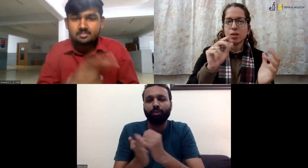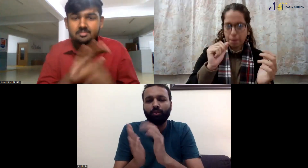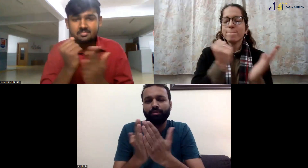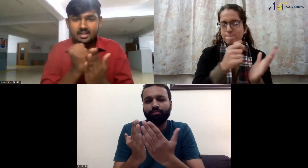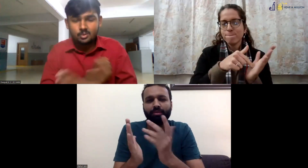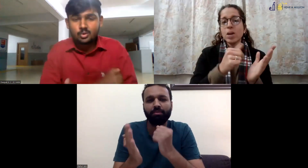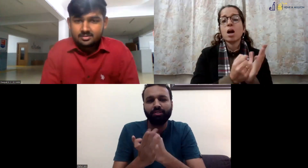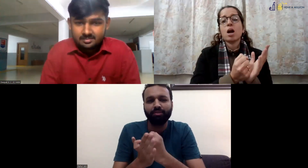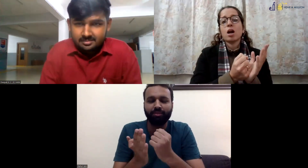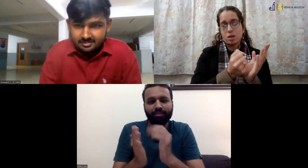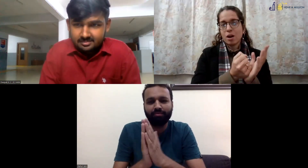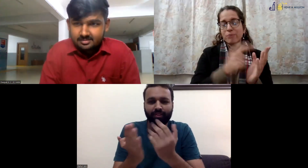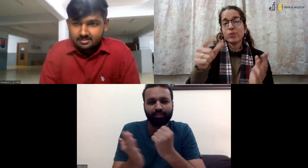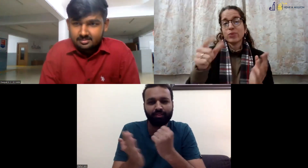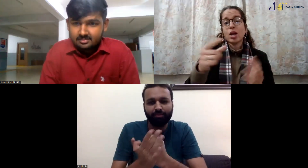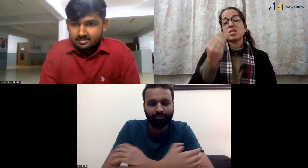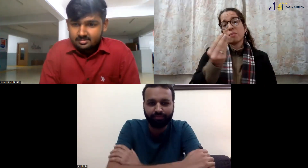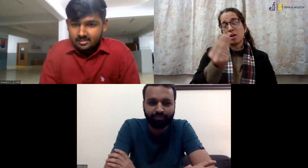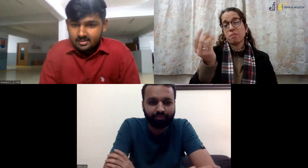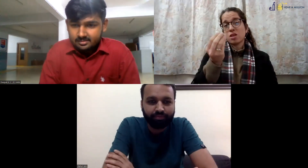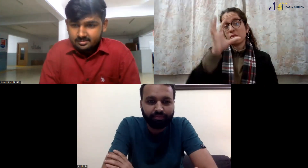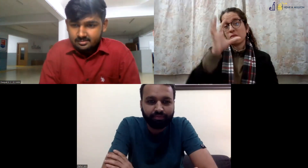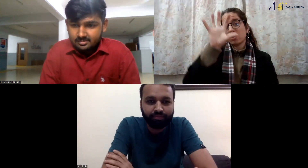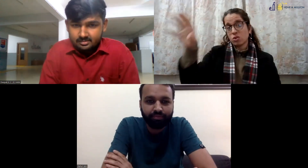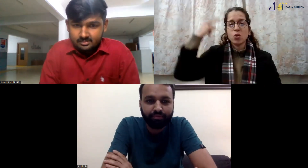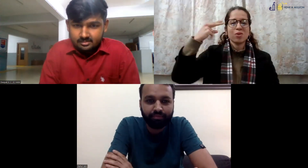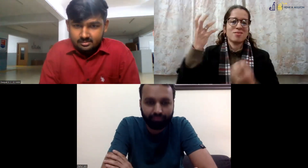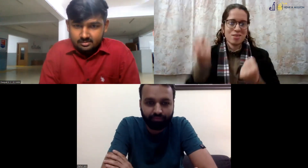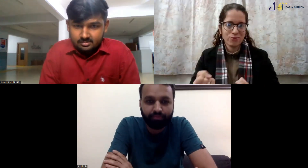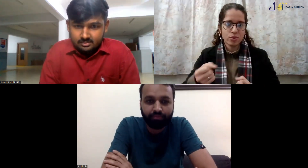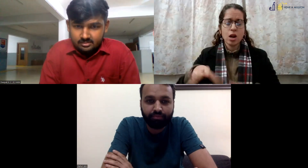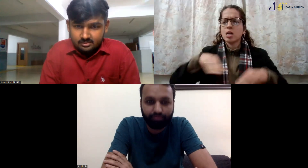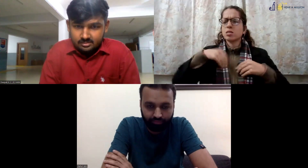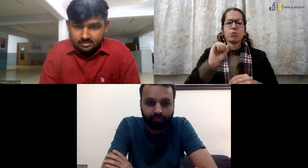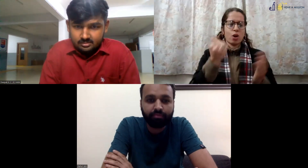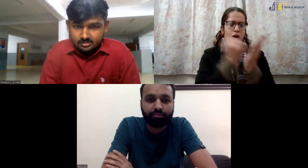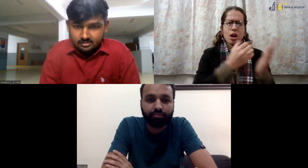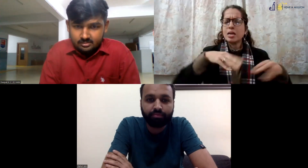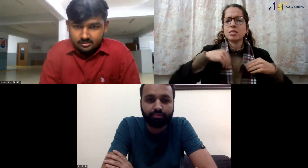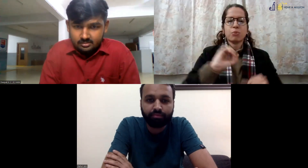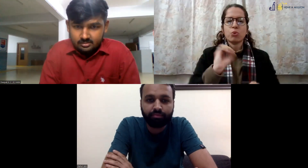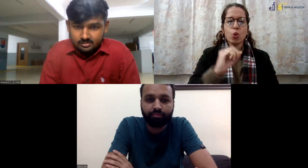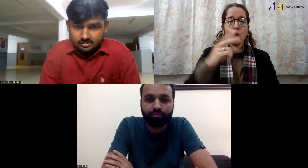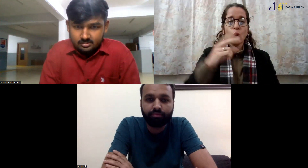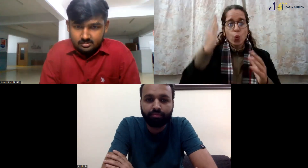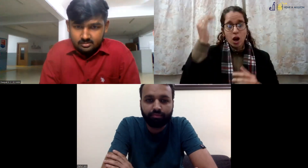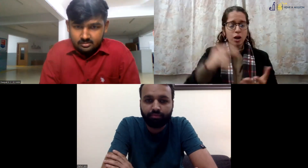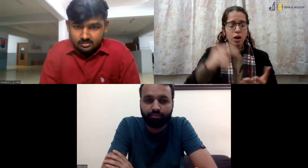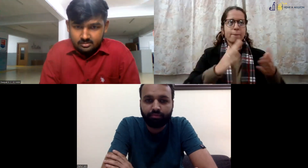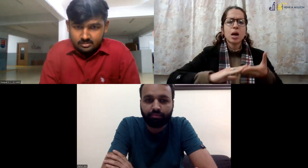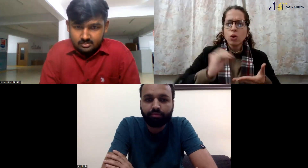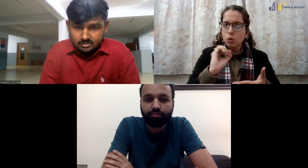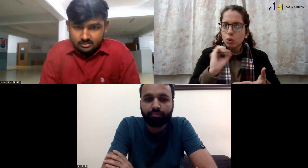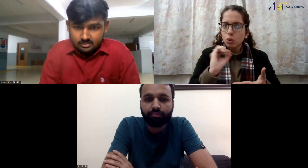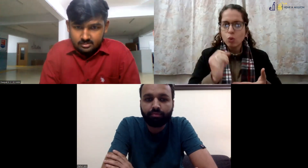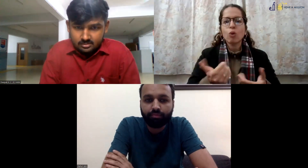visa? So this is passport visa. So there are some places, they